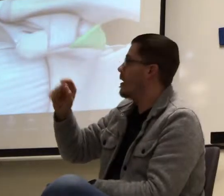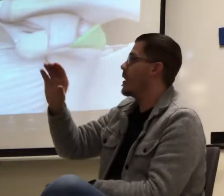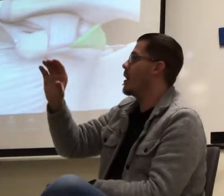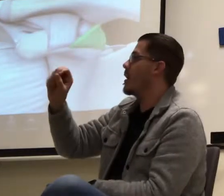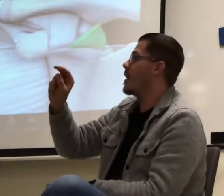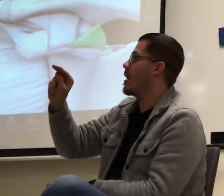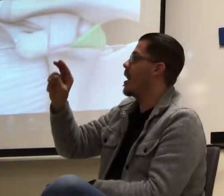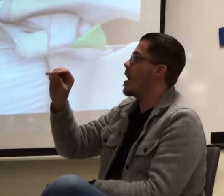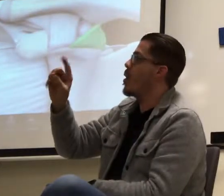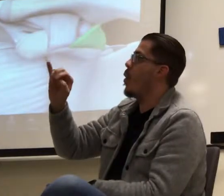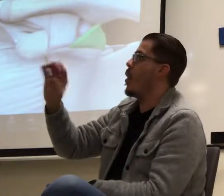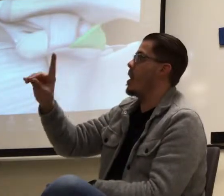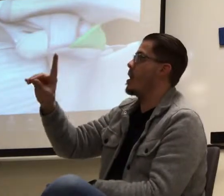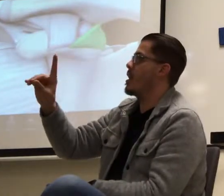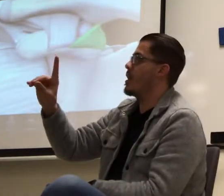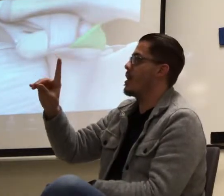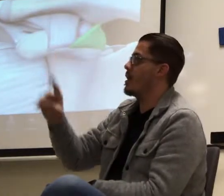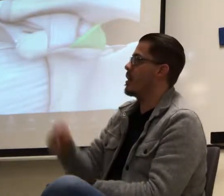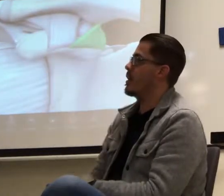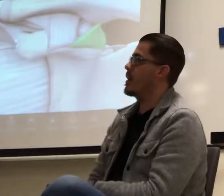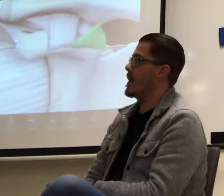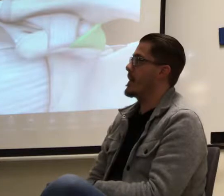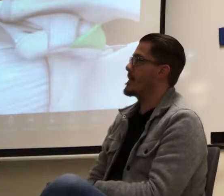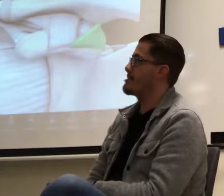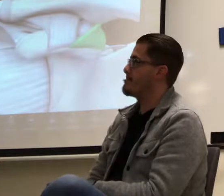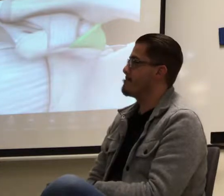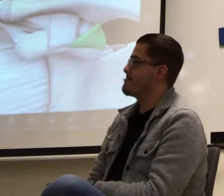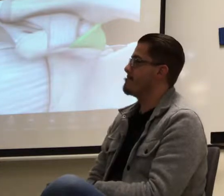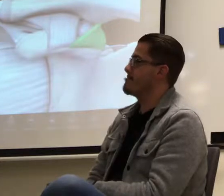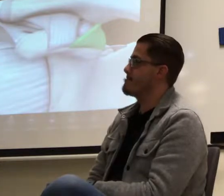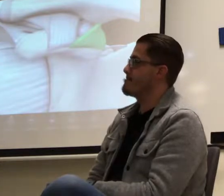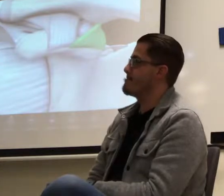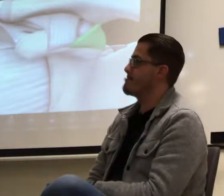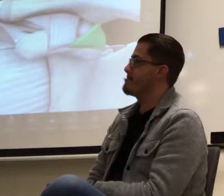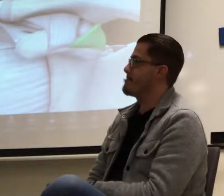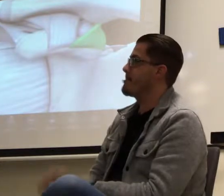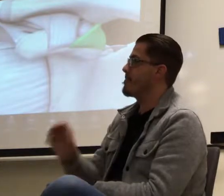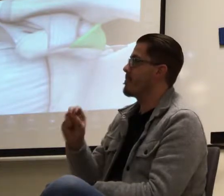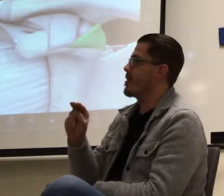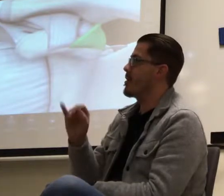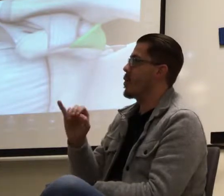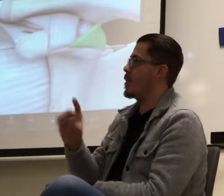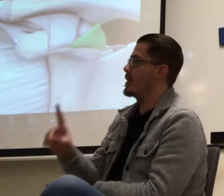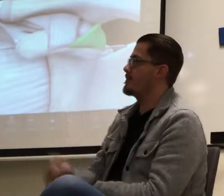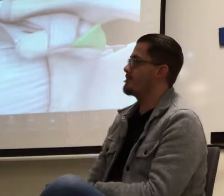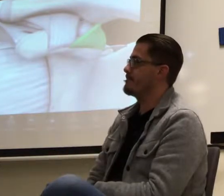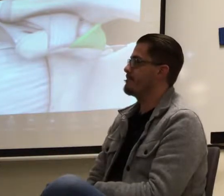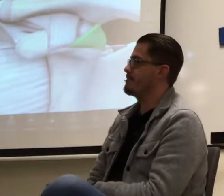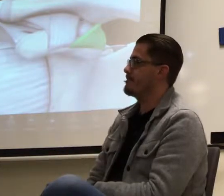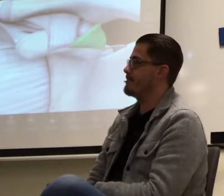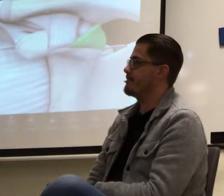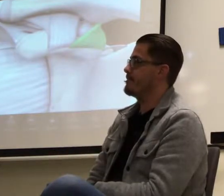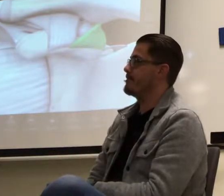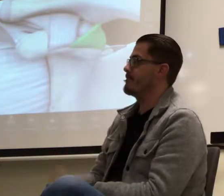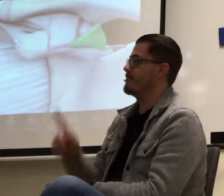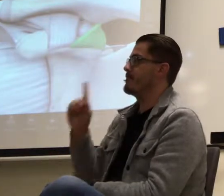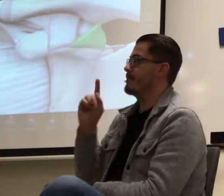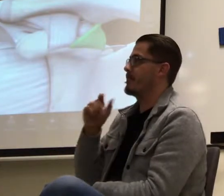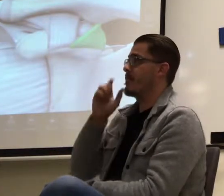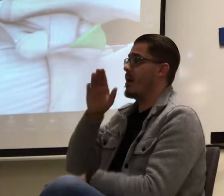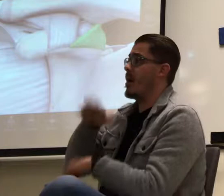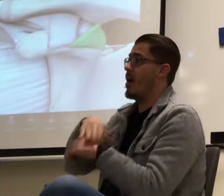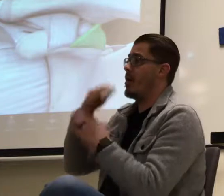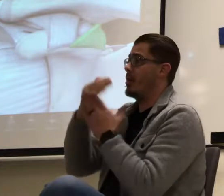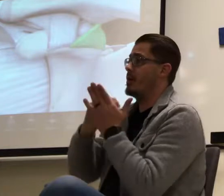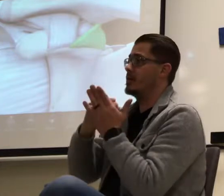conoid. Okay. So I had you note these. When you know these, they're not on your study list for your lab practical, but you should at least know them